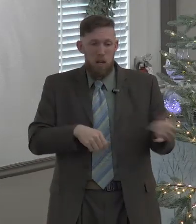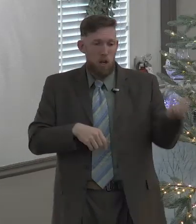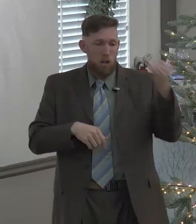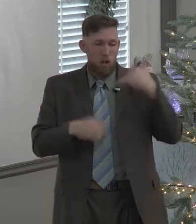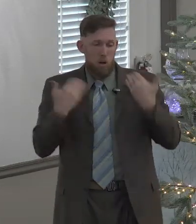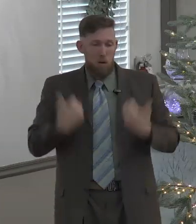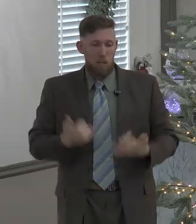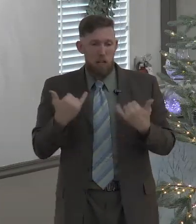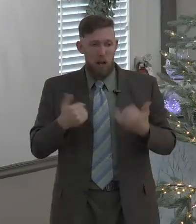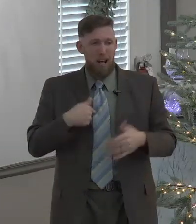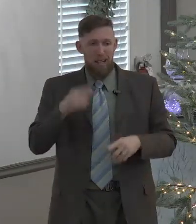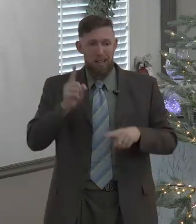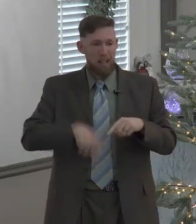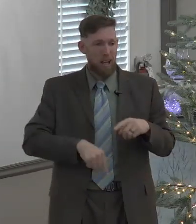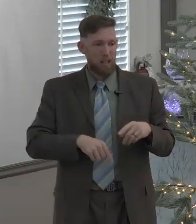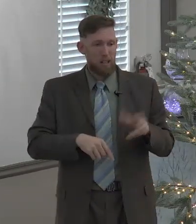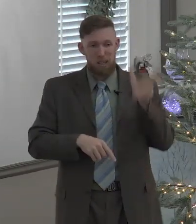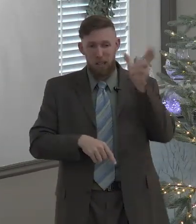praying with him.